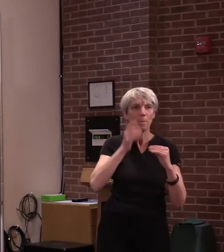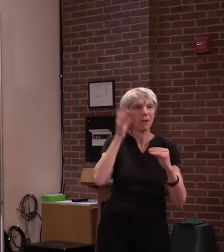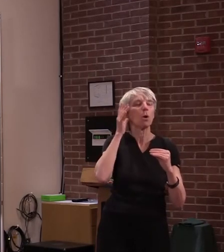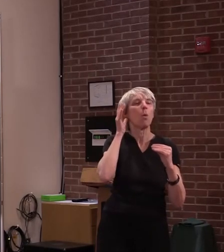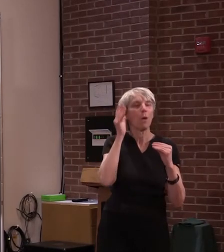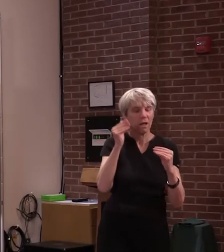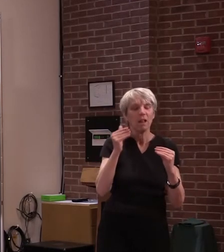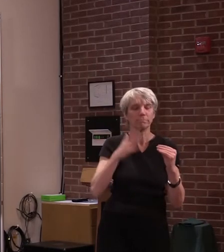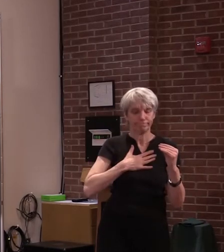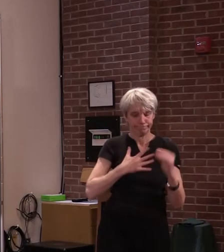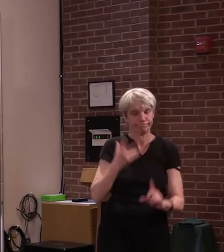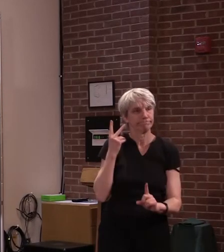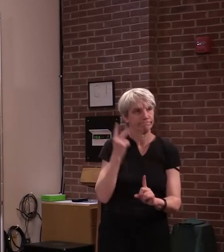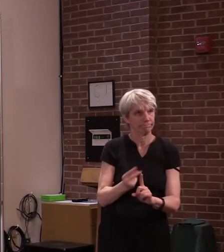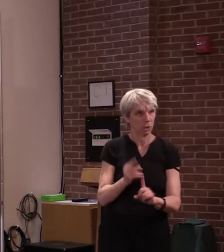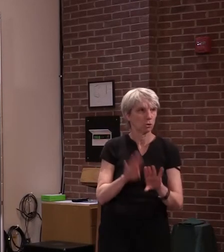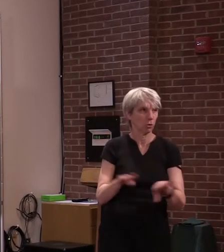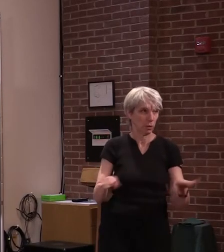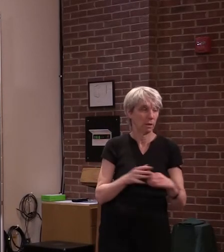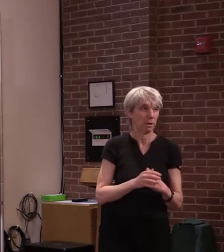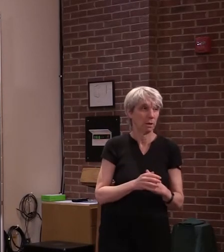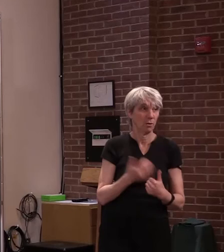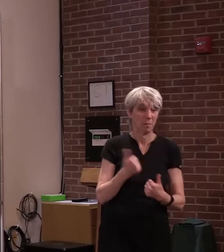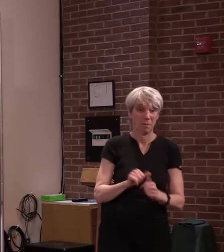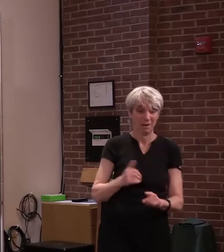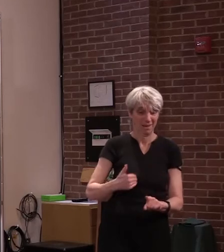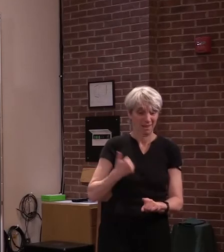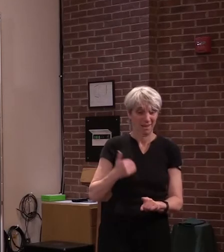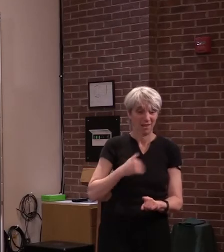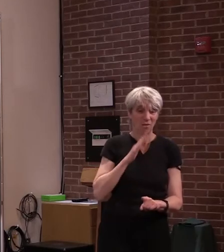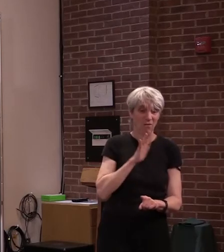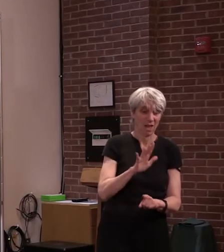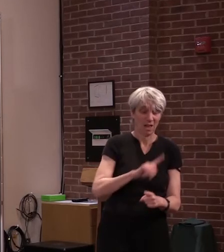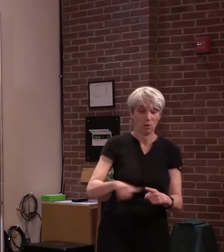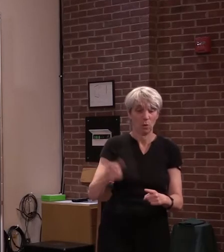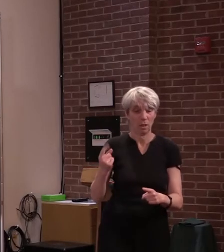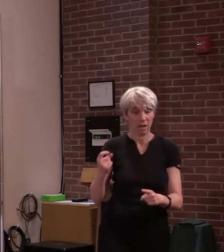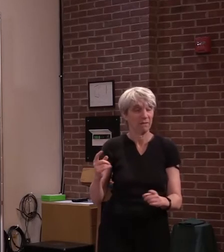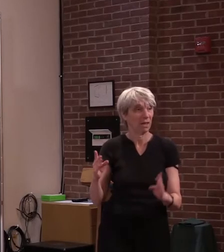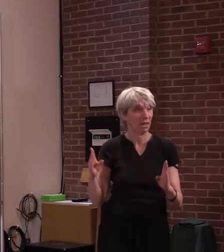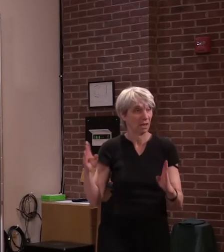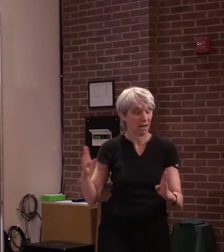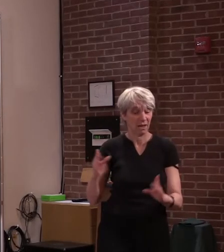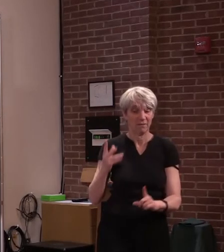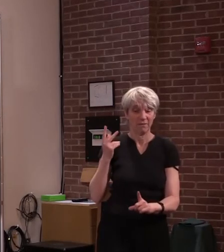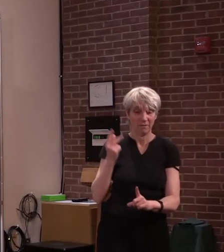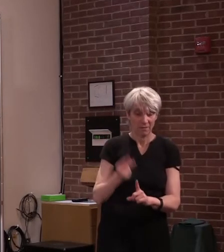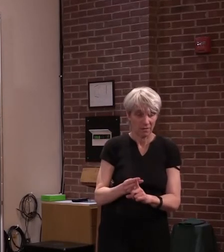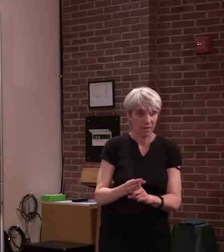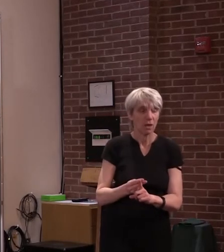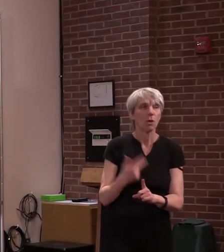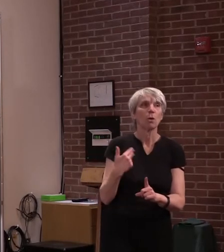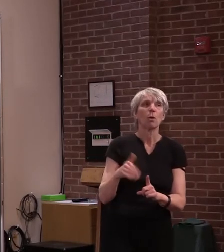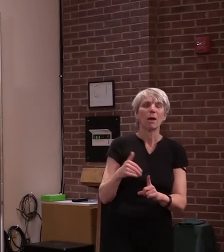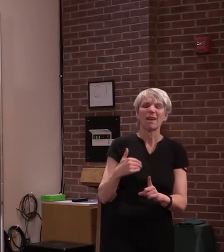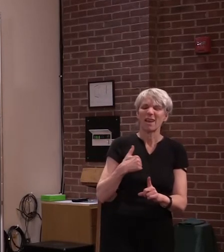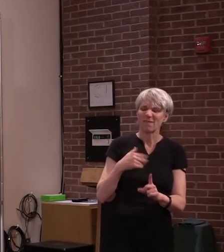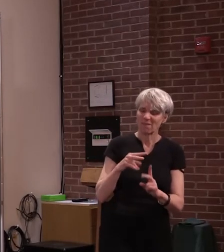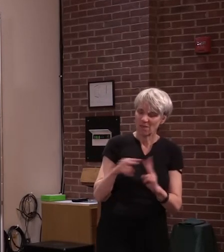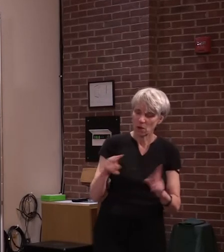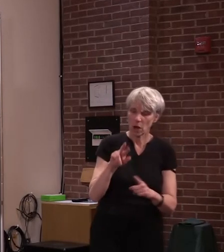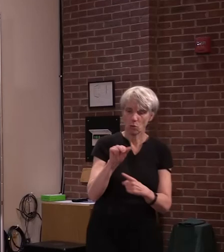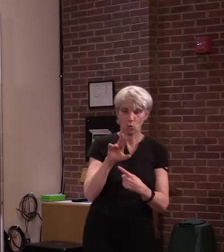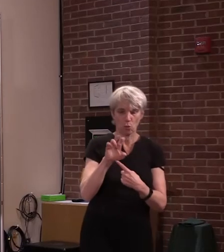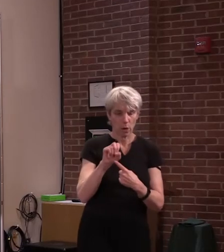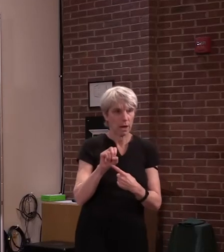of, especially in this age group, there is a very, very rare entity that can happen after